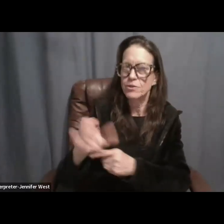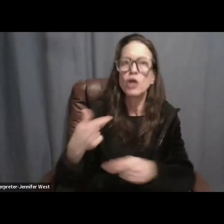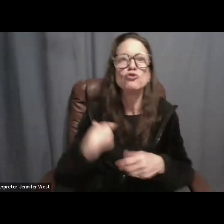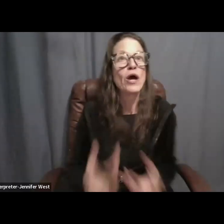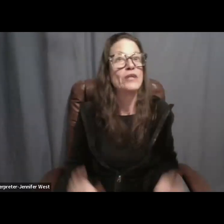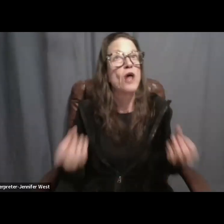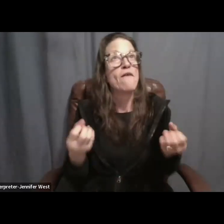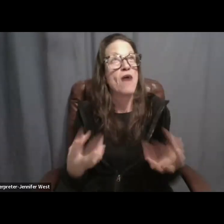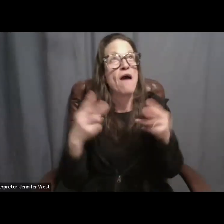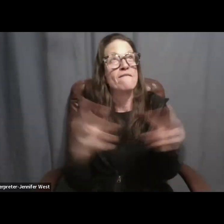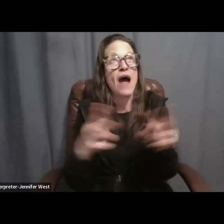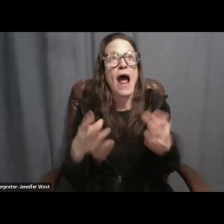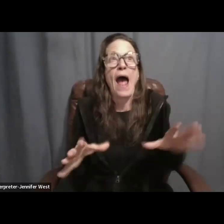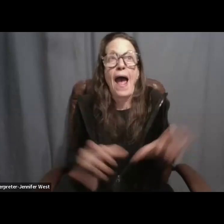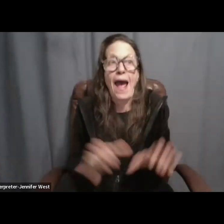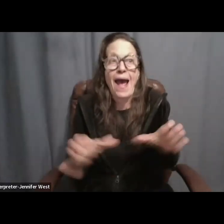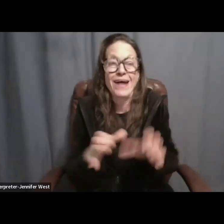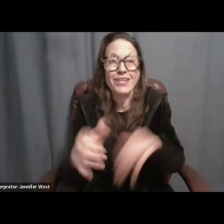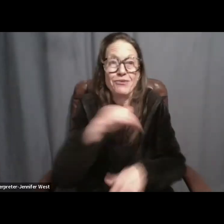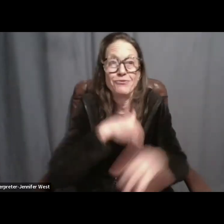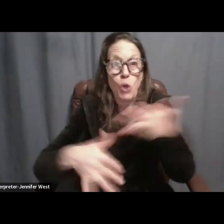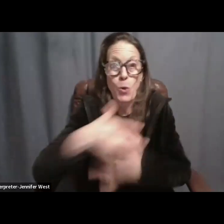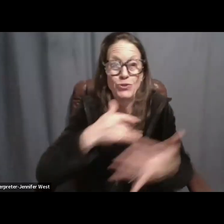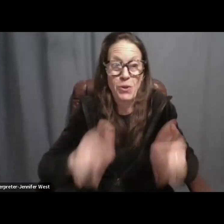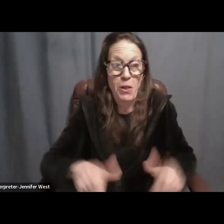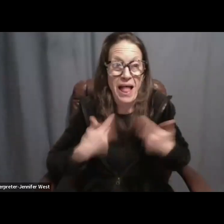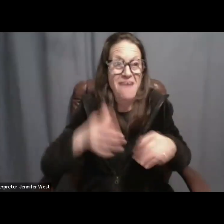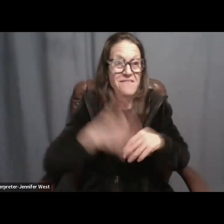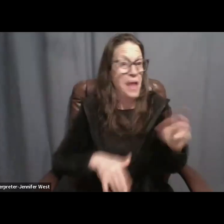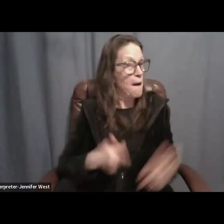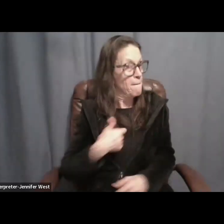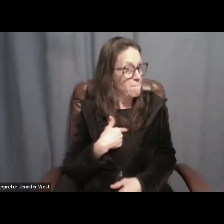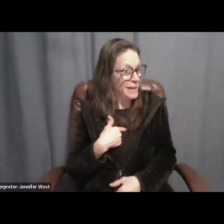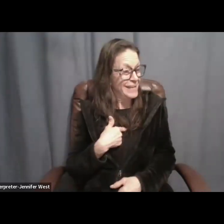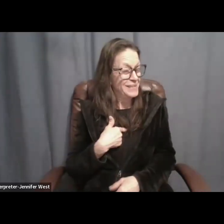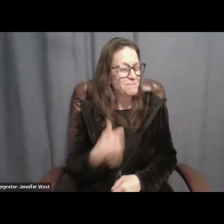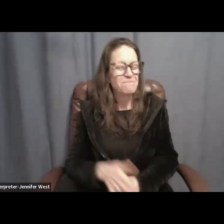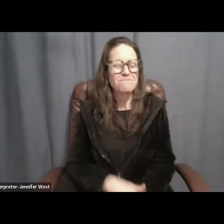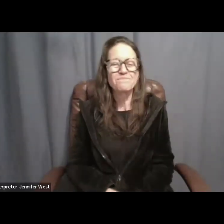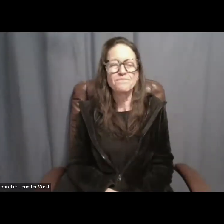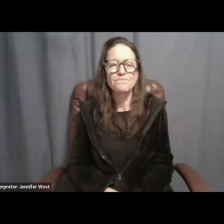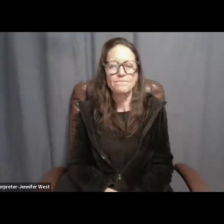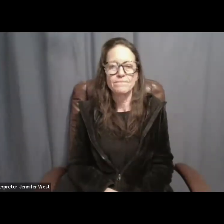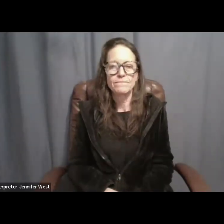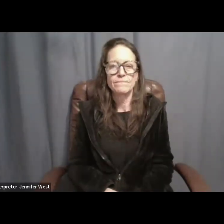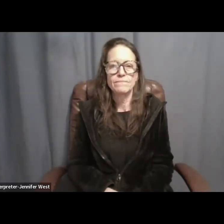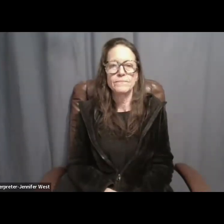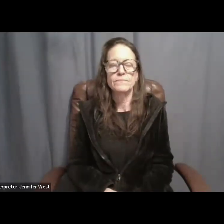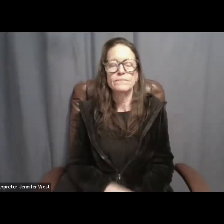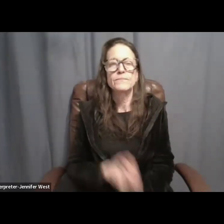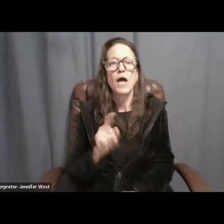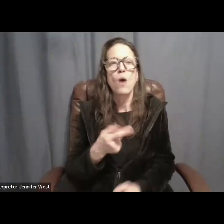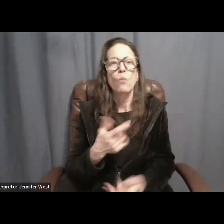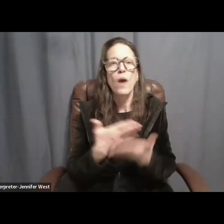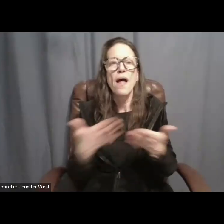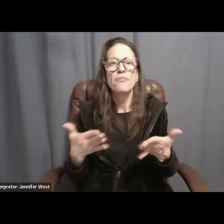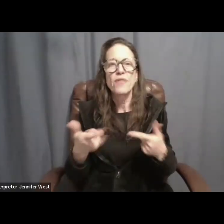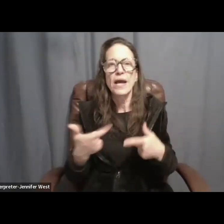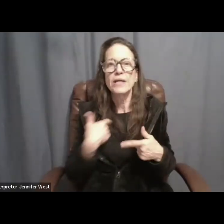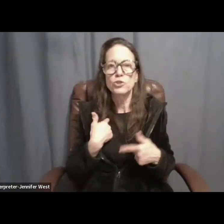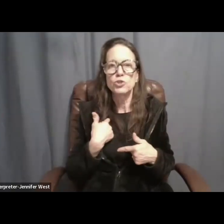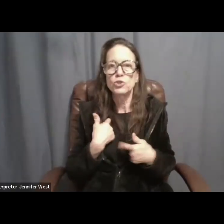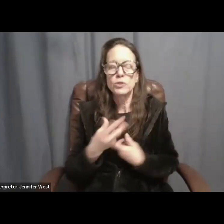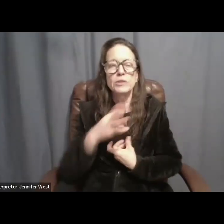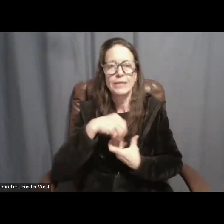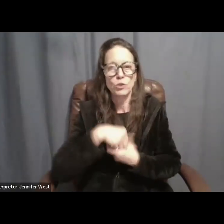social life than I do. So one of the things that she has besides DDA is